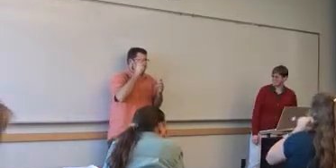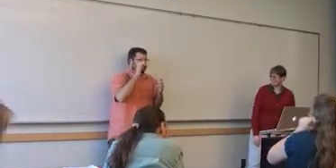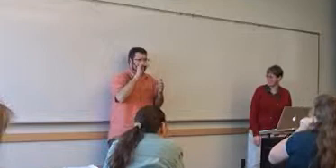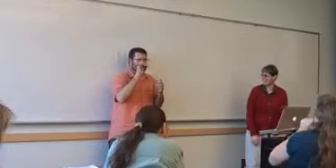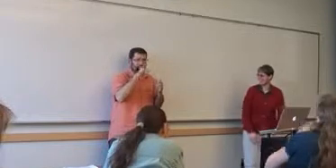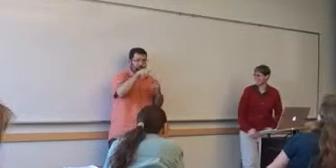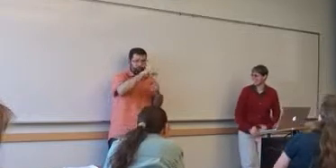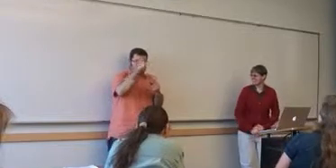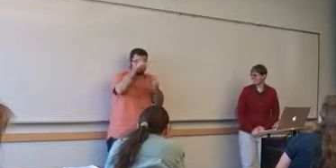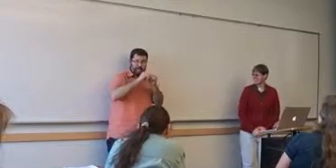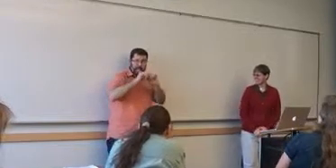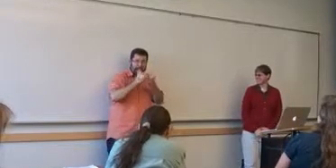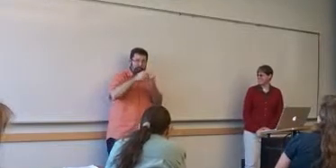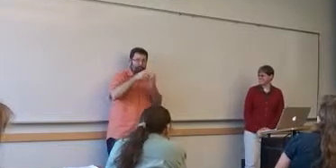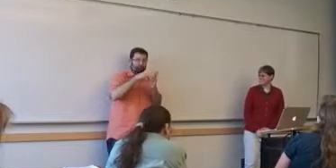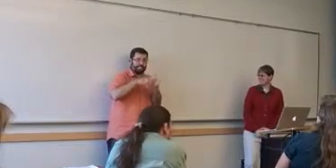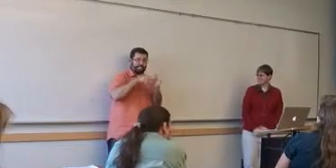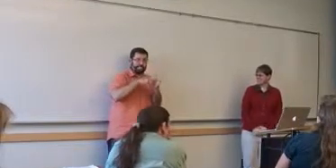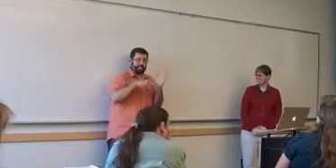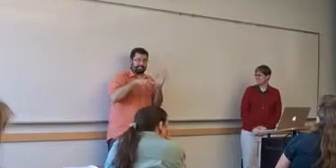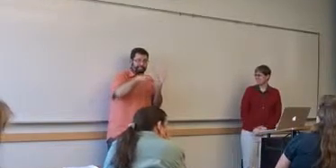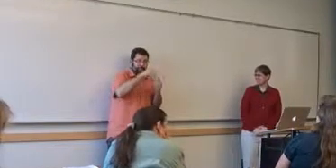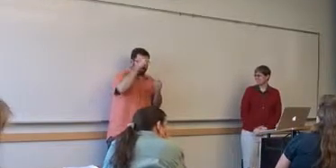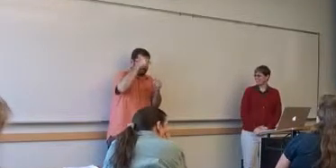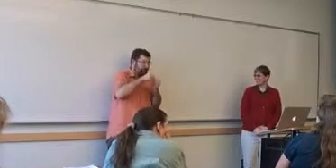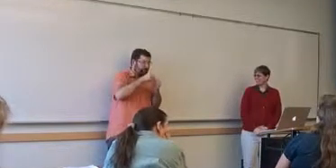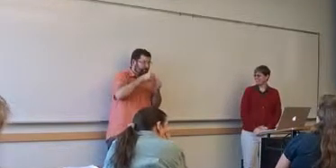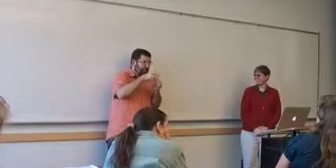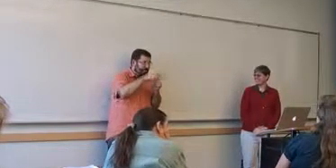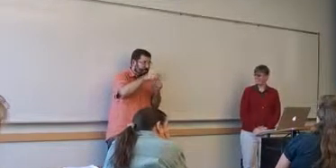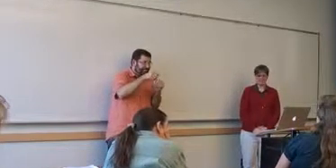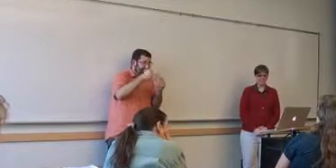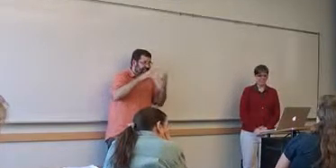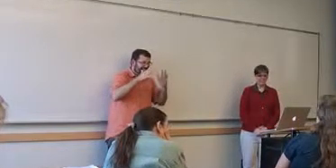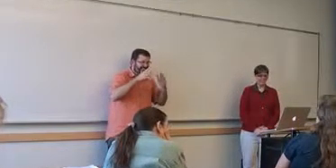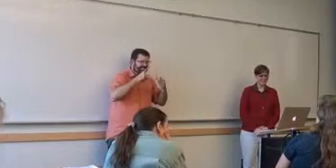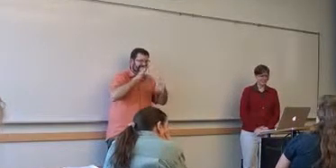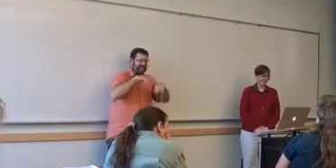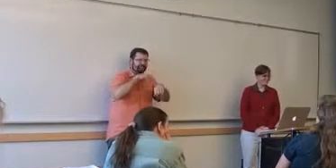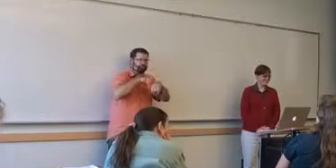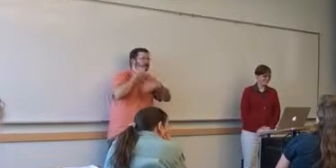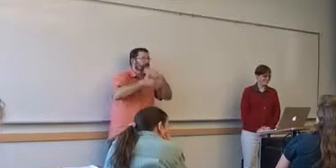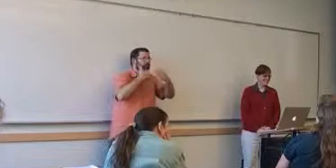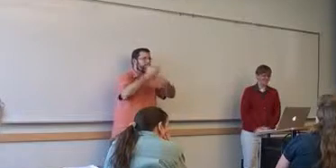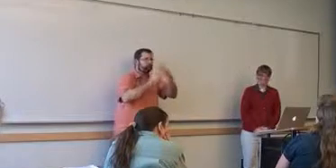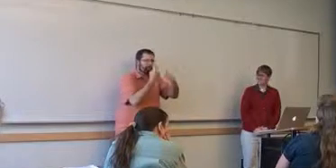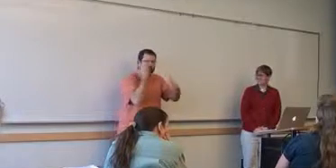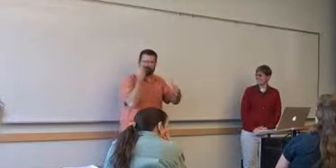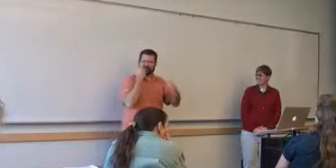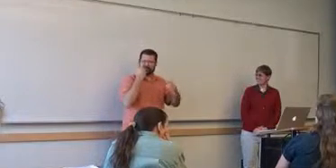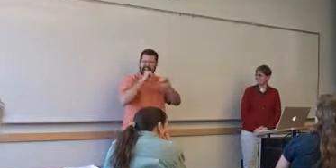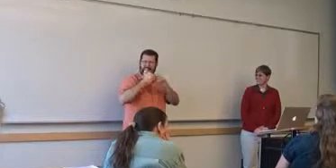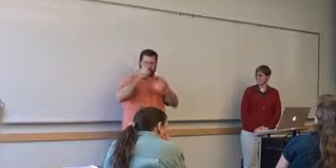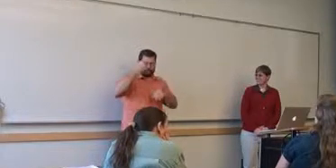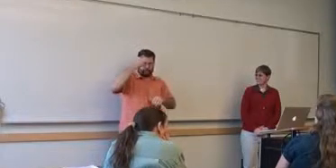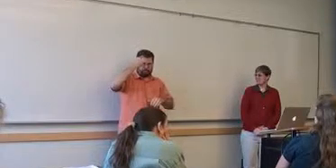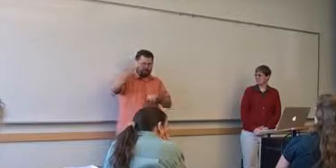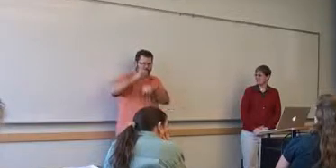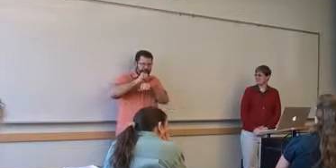Well, I think, you know, you guys remember how you started to read, remember what it was like when you first started. It just kind of became natural, and then you look back and